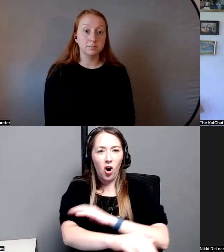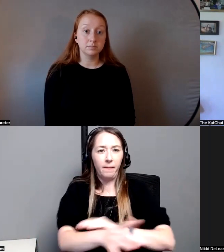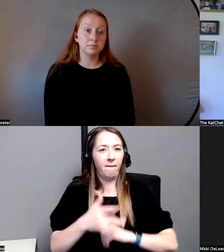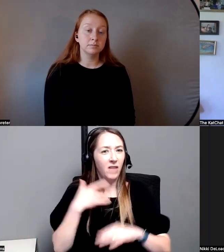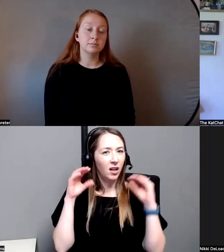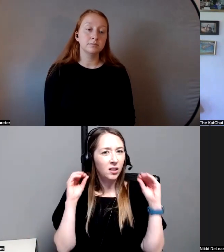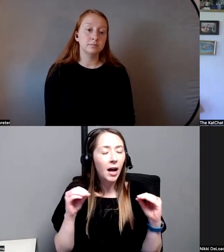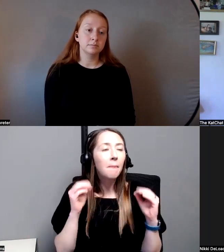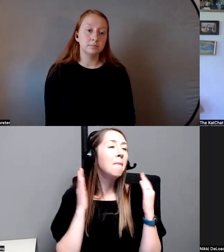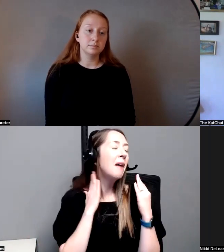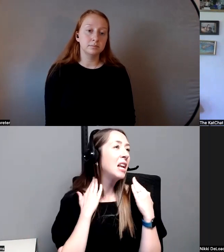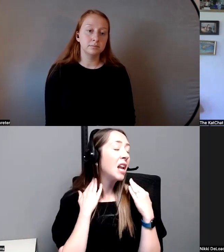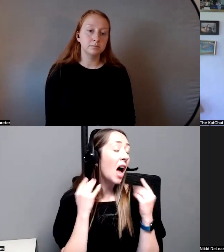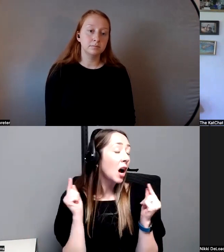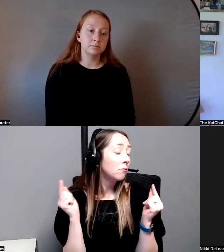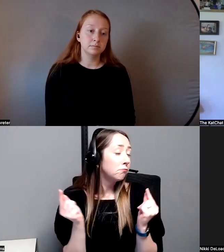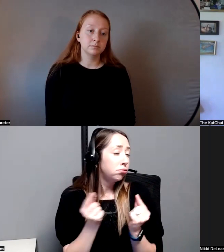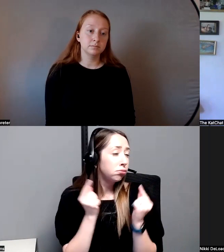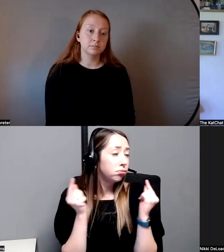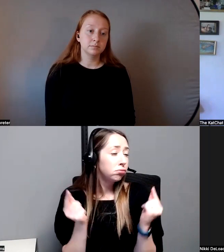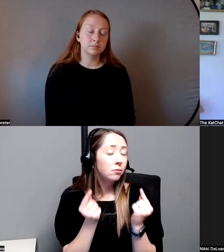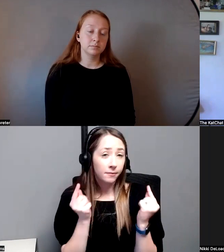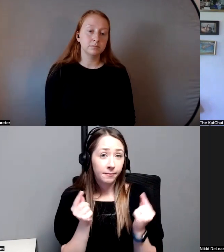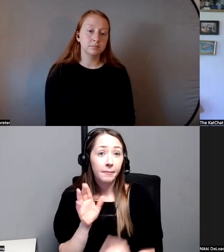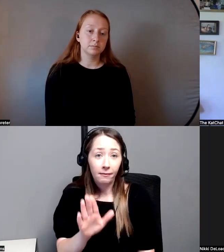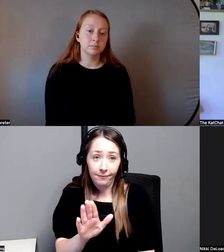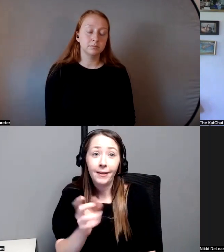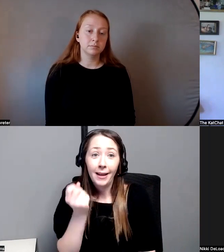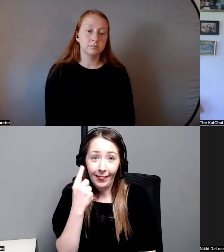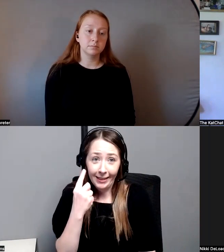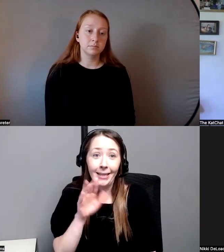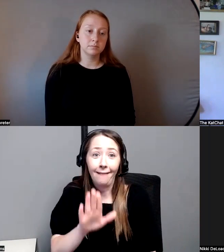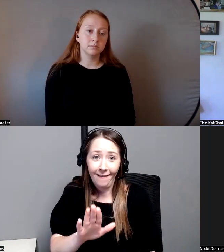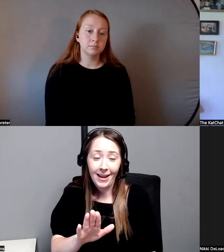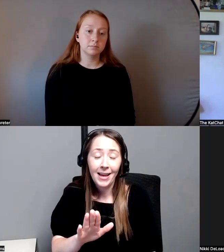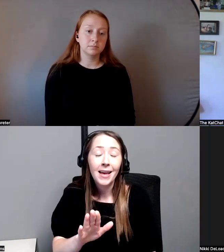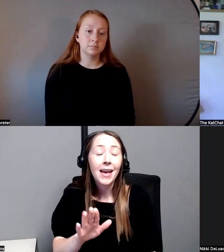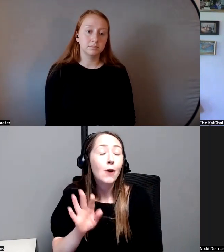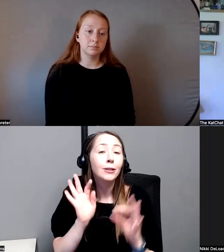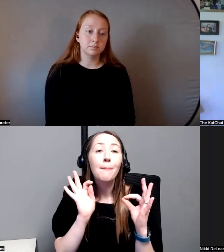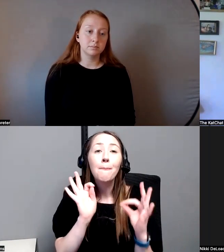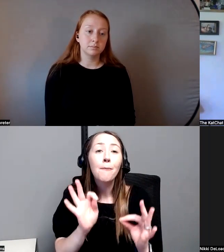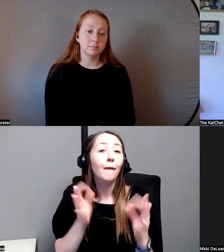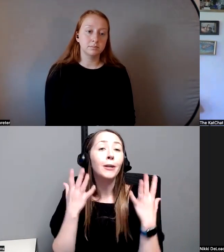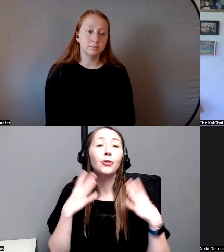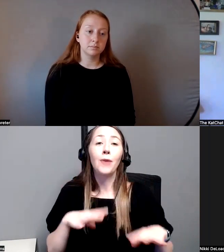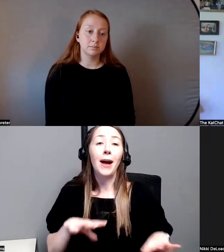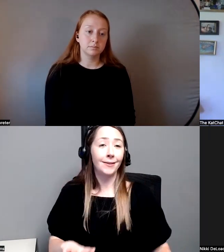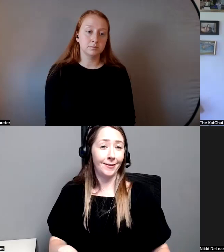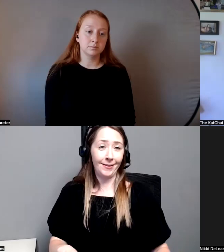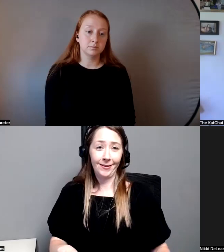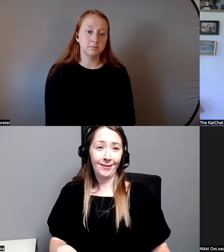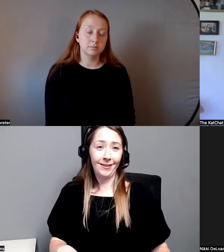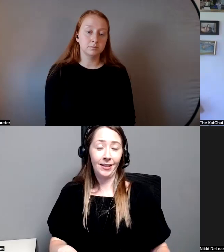then my neck would be in so much pain. But listen, it was a perfect dress. And I was like,